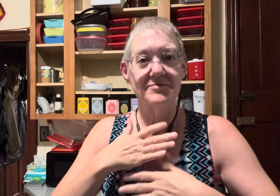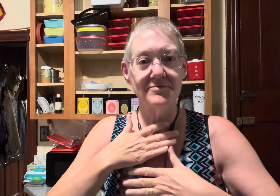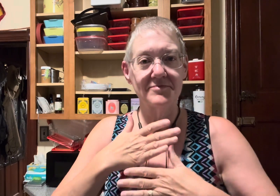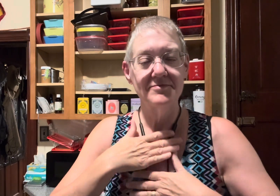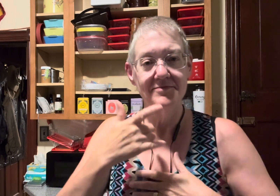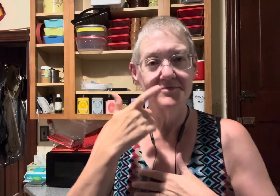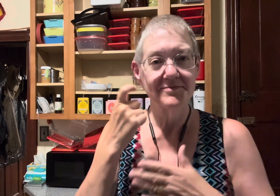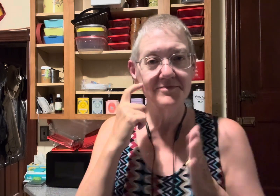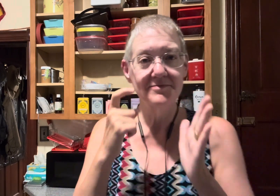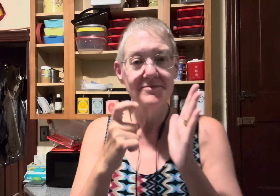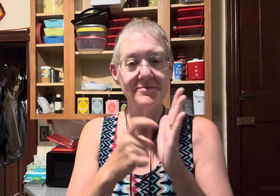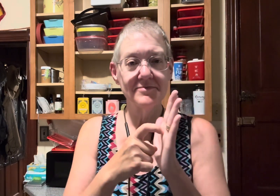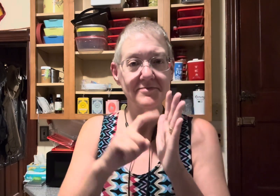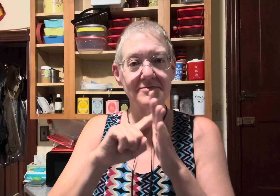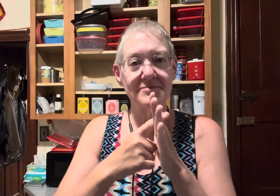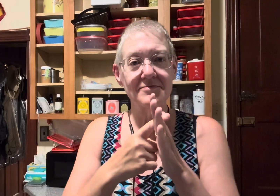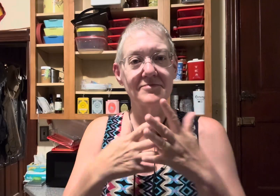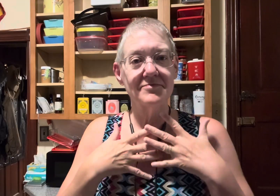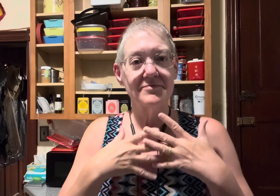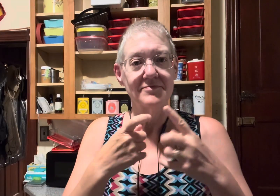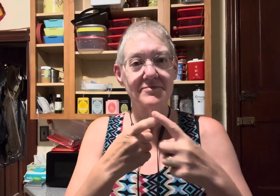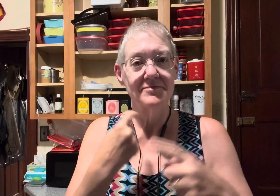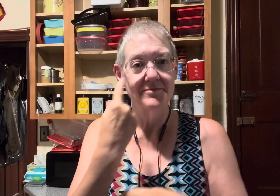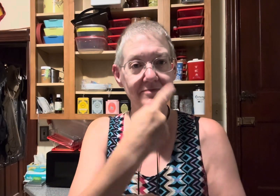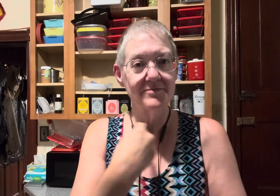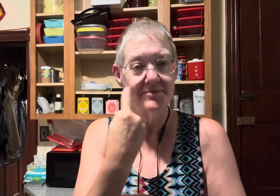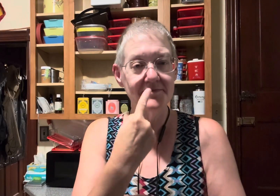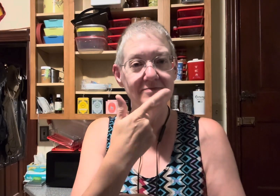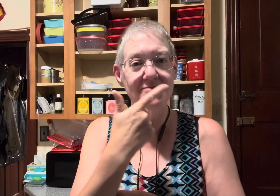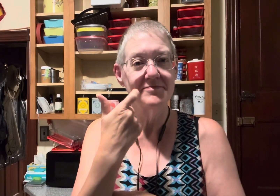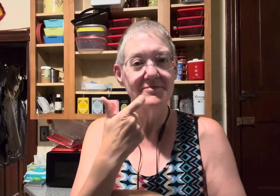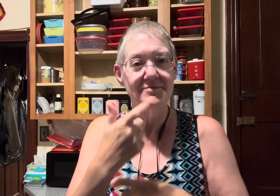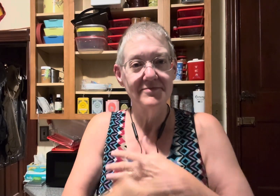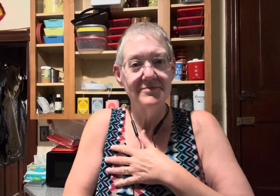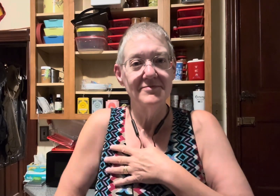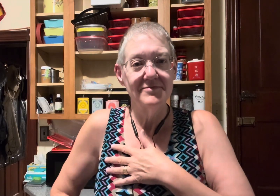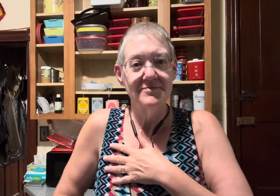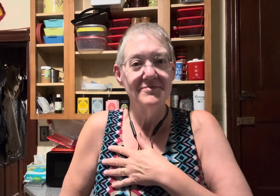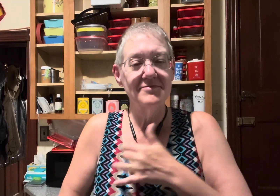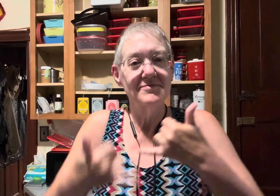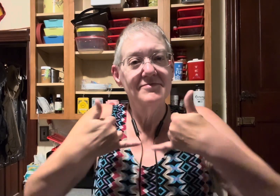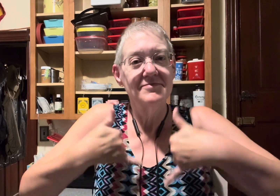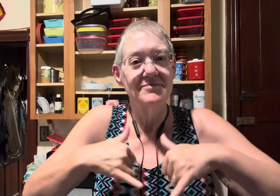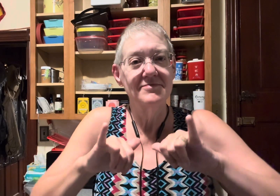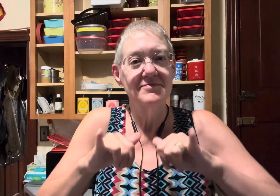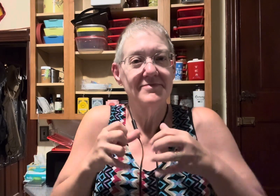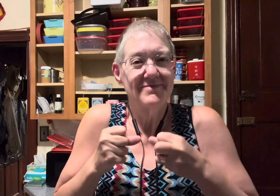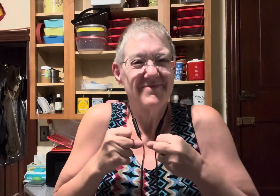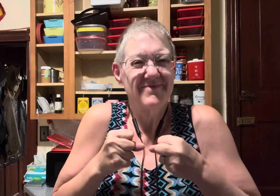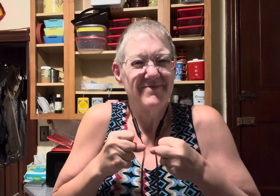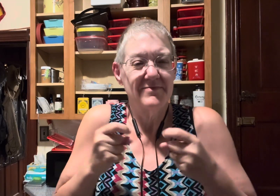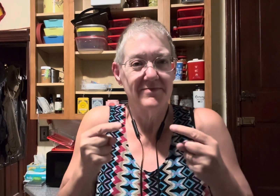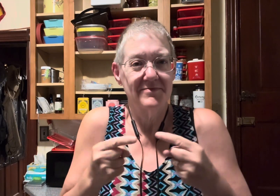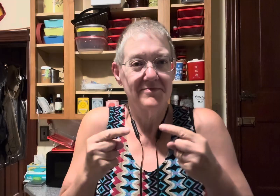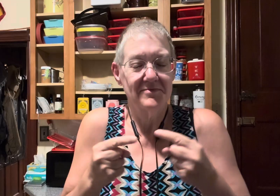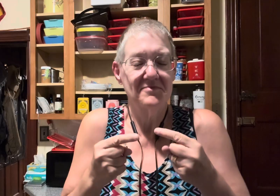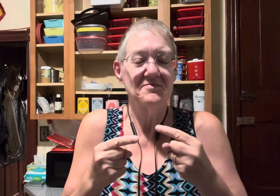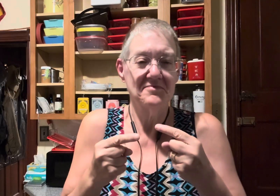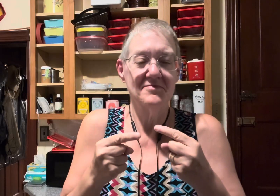on his breathing. We've noticed he started breathing from his mouth because all these abdominal muscles are still tight